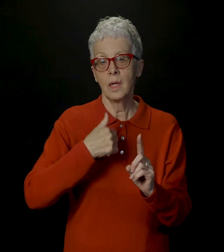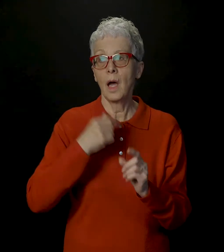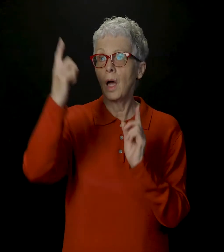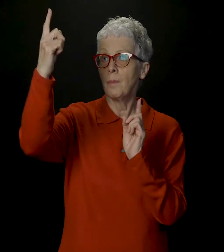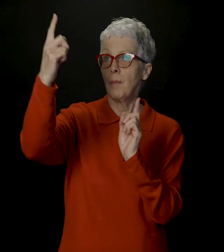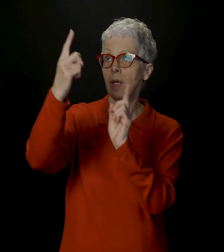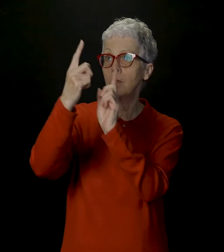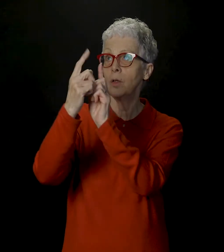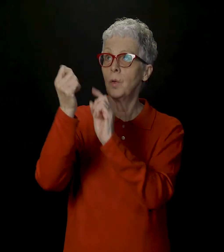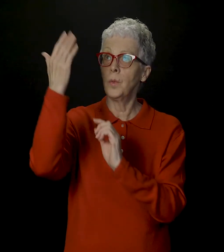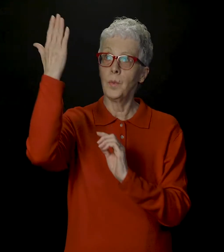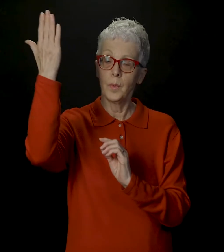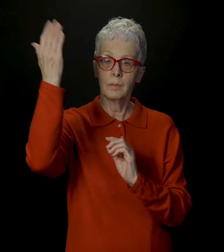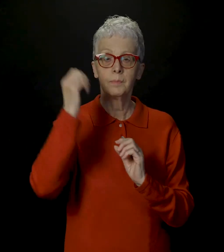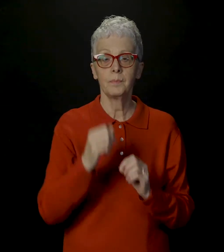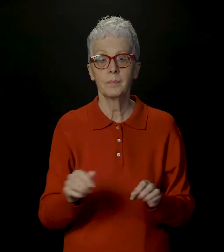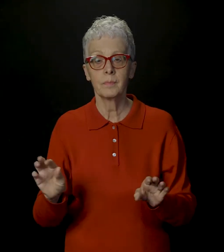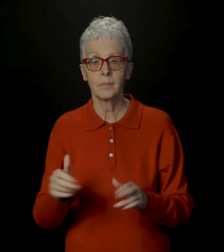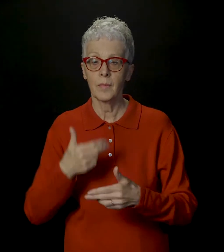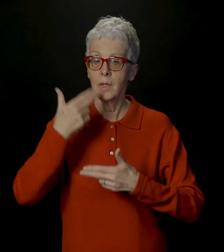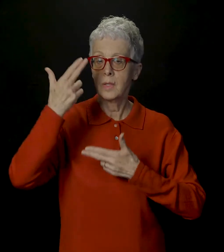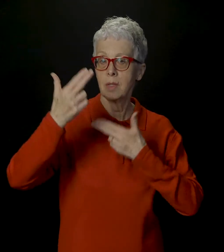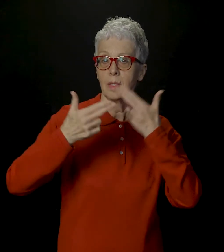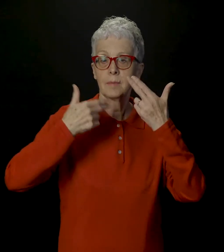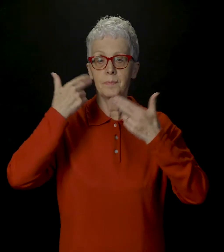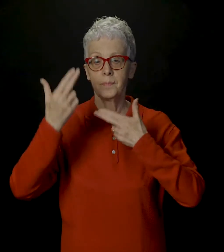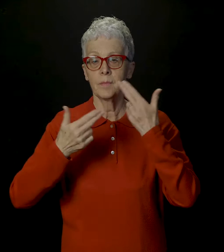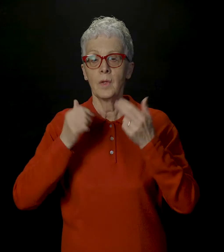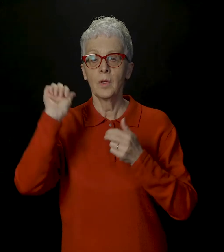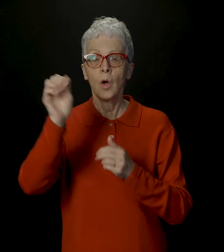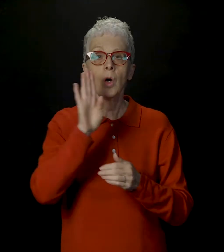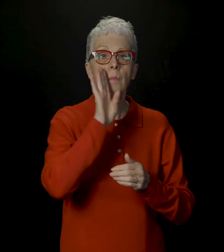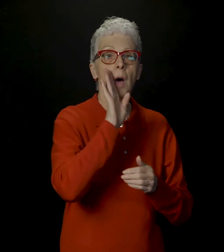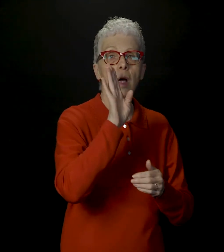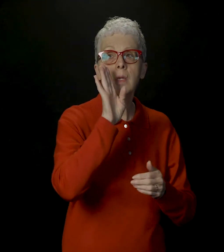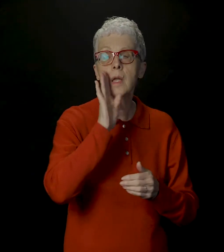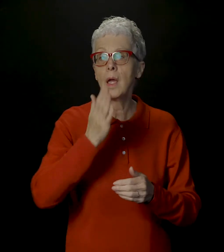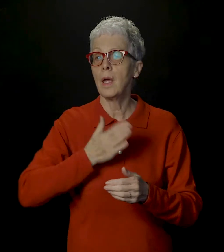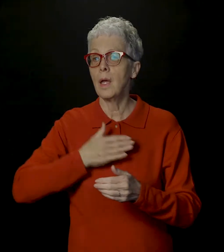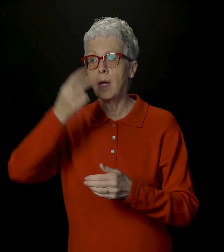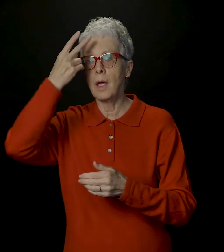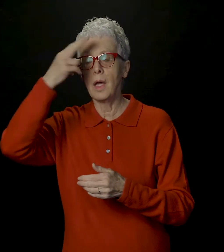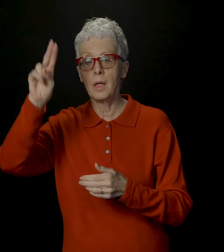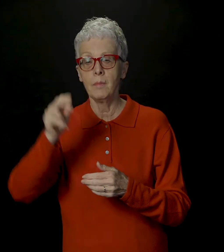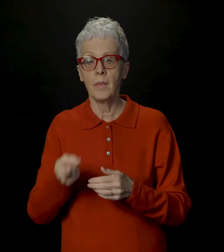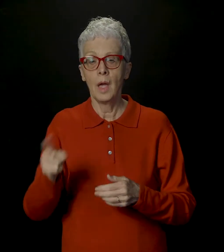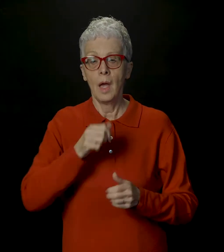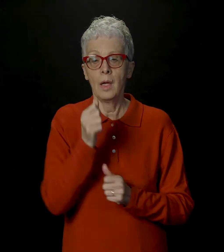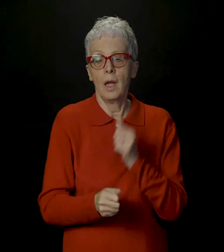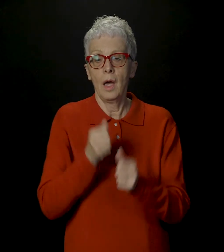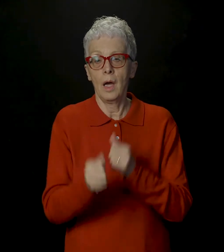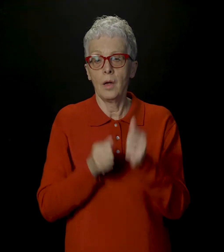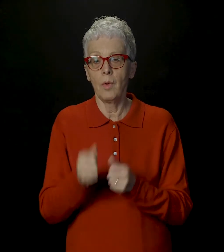Till I met you I said you called my name You called my name